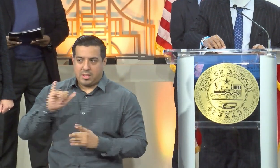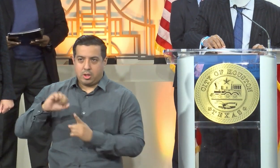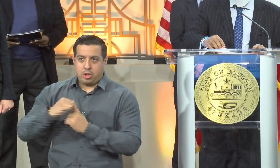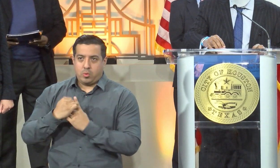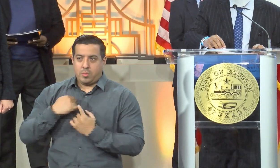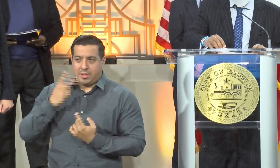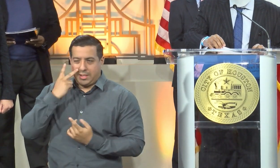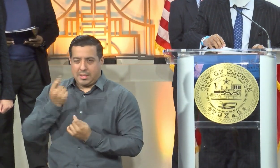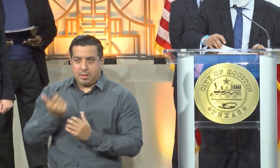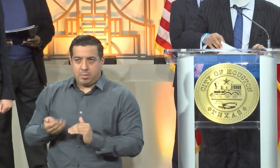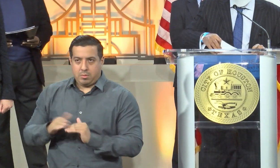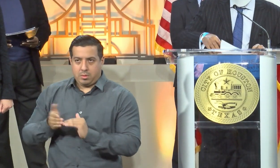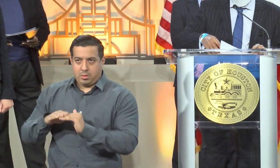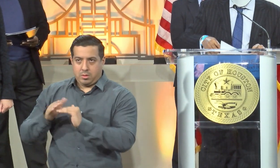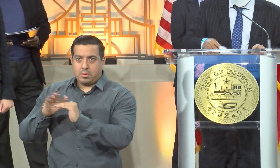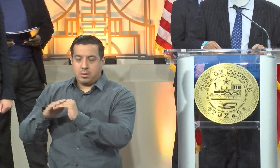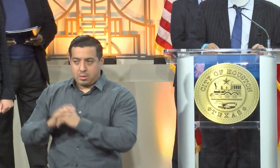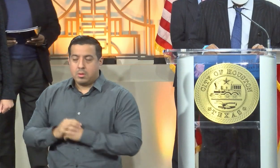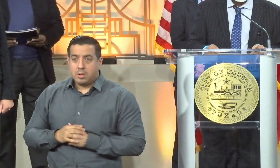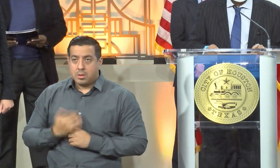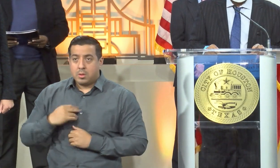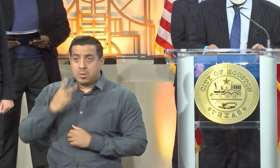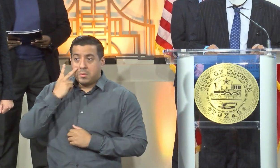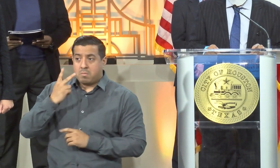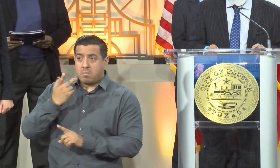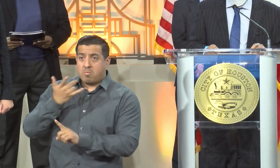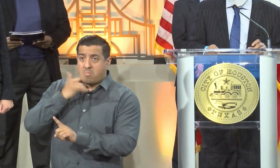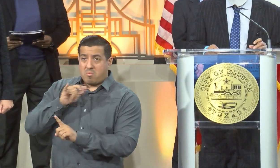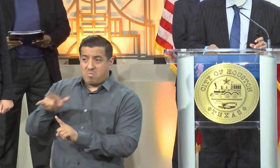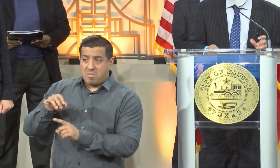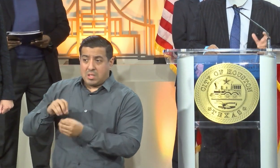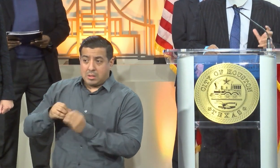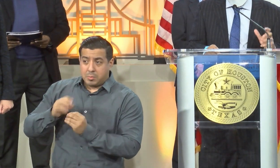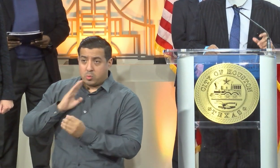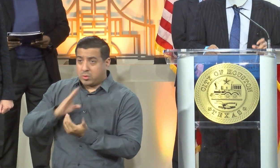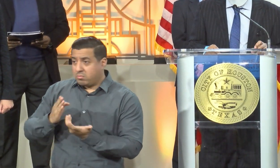situation. So we will see what those numbers will